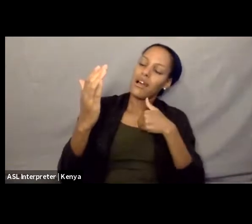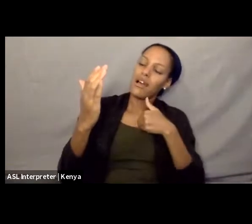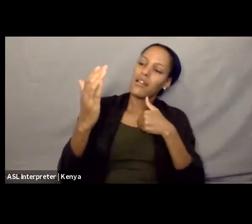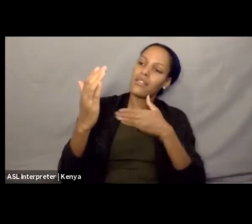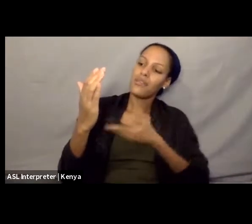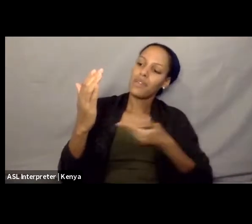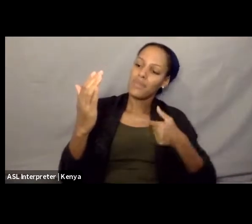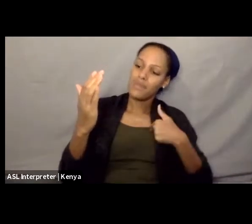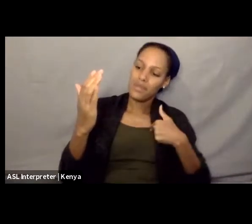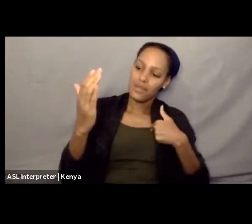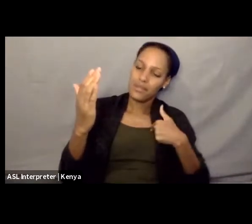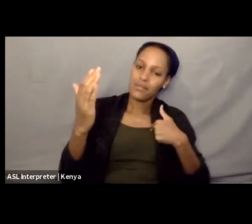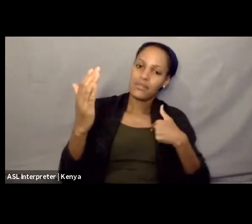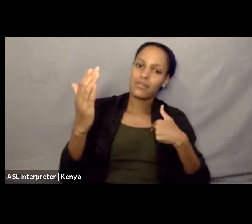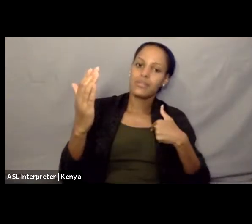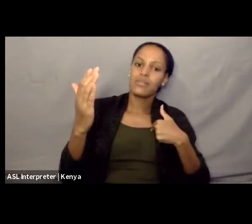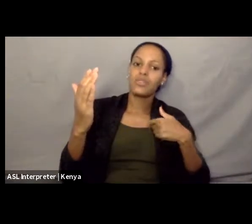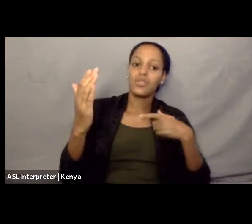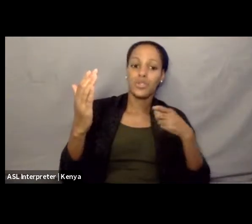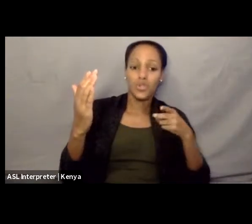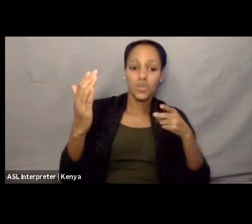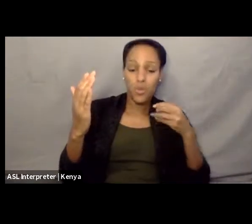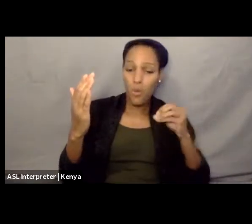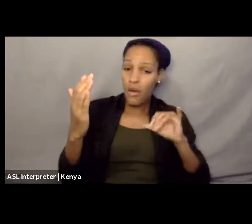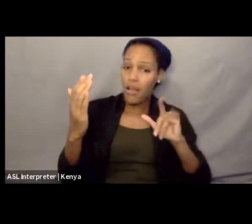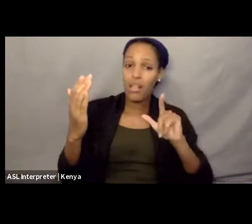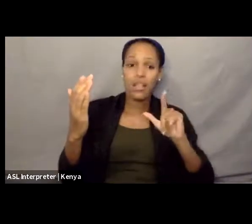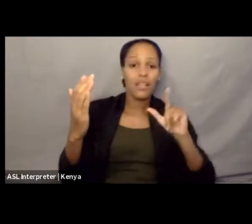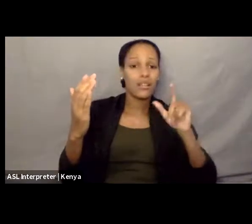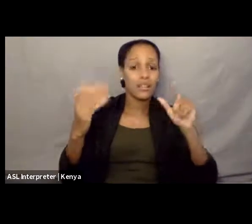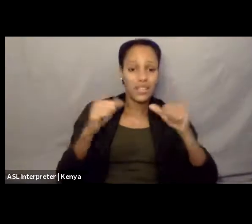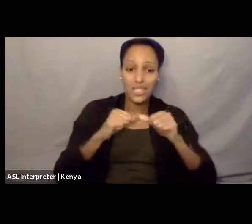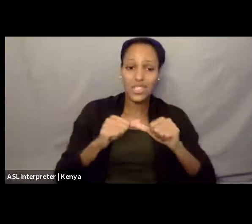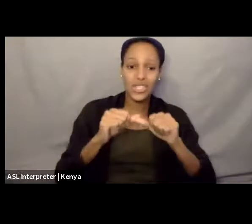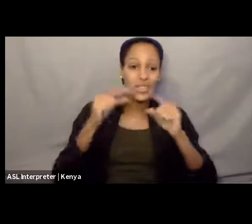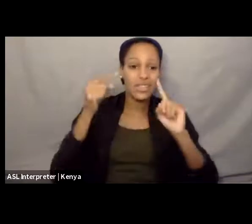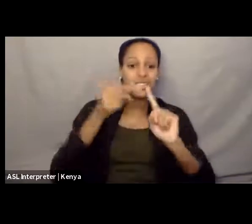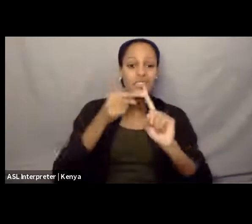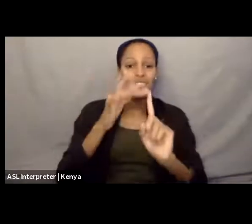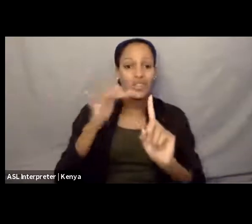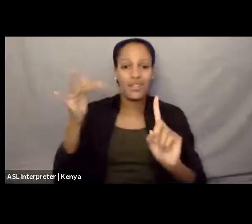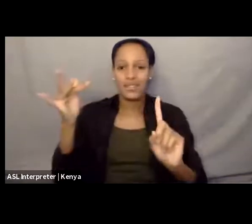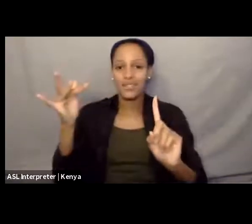you, you oil until he shines. Thank you.